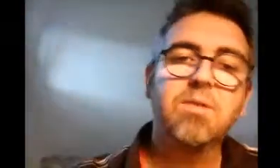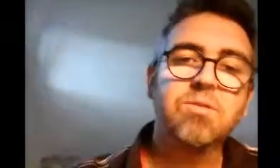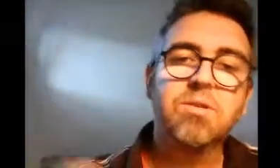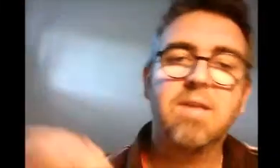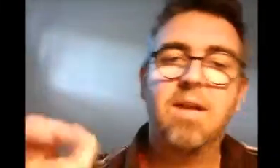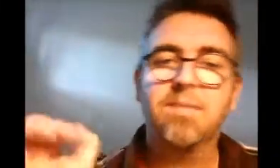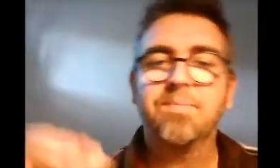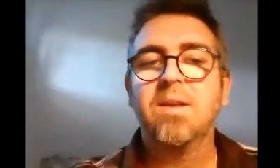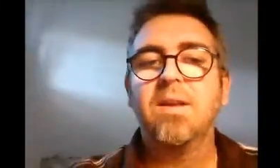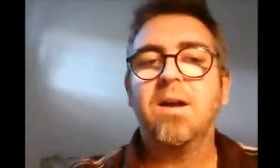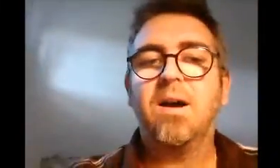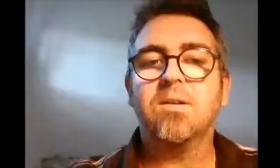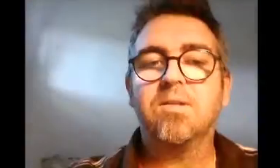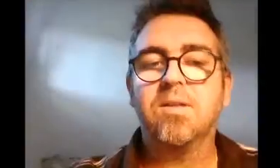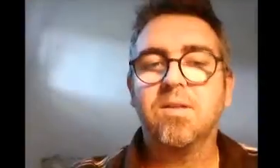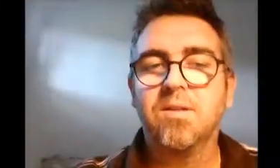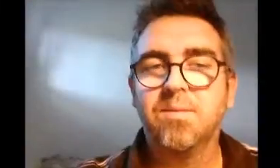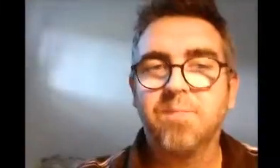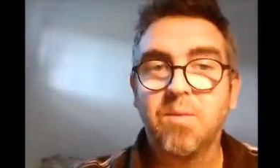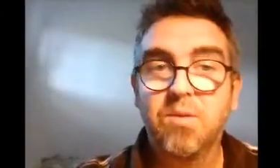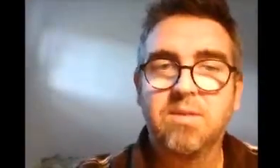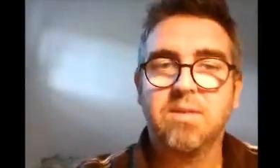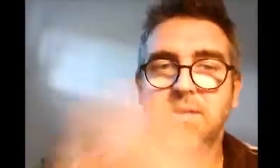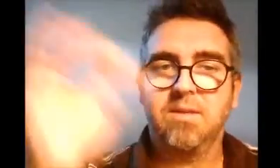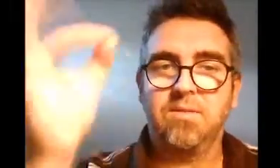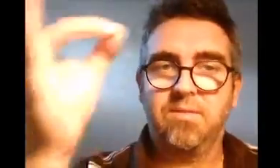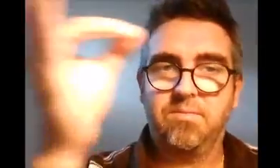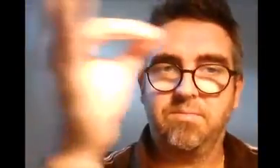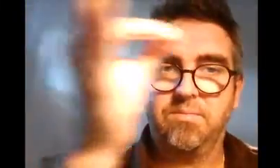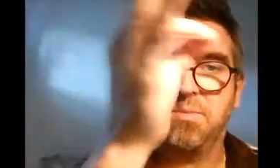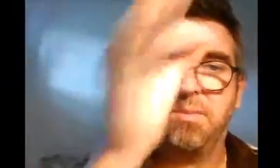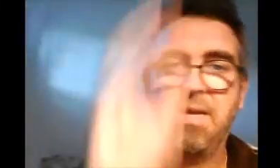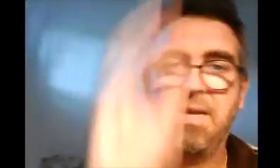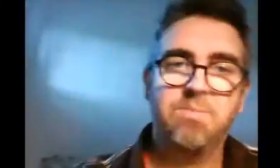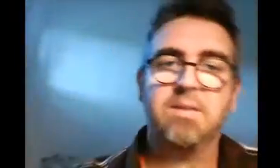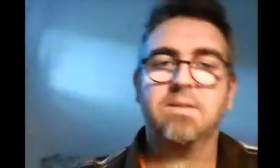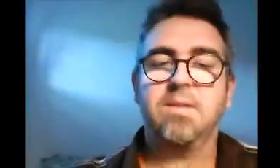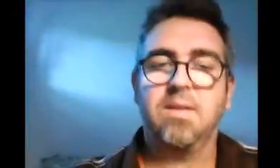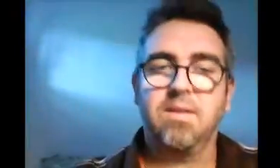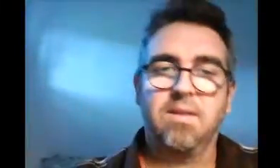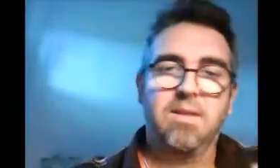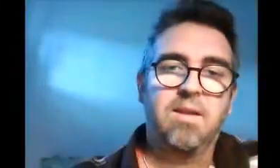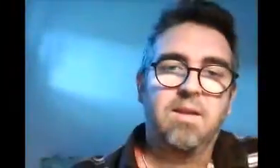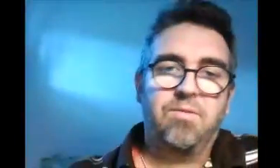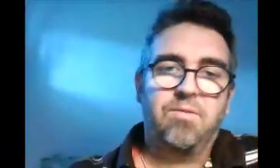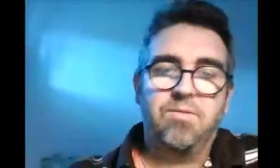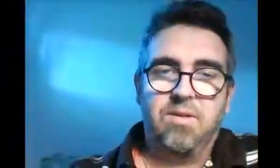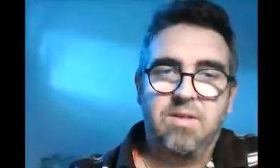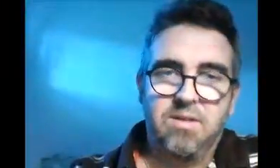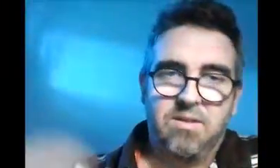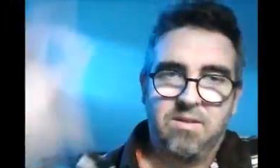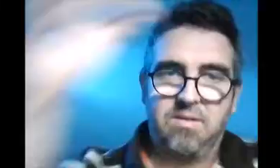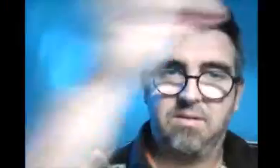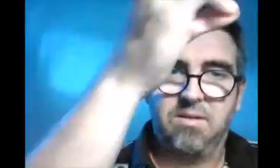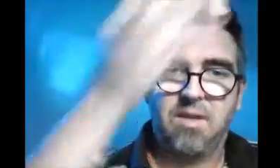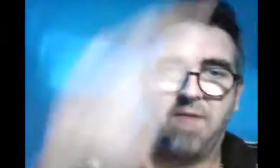also tell what is the displacement in this